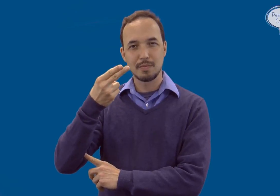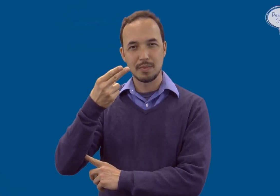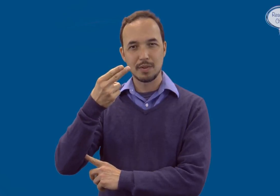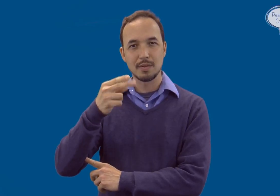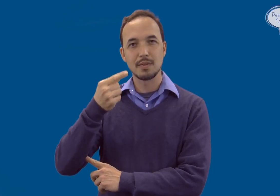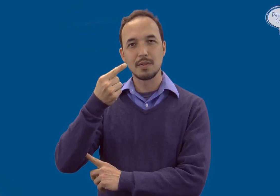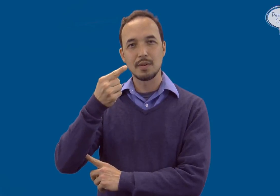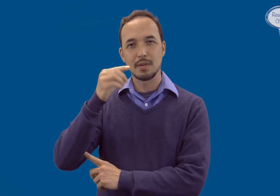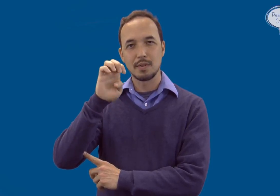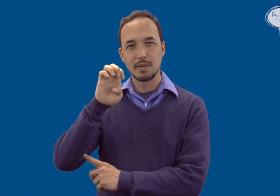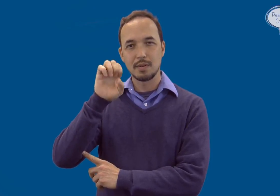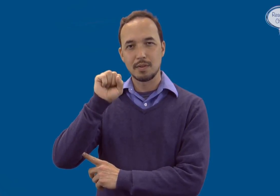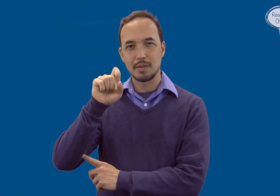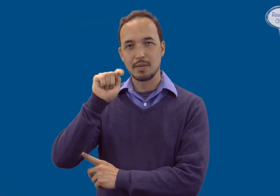gesture,